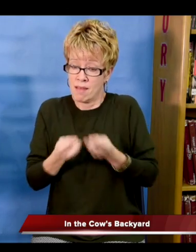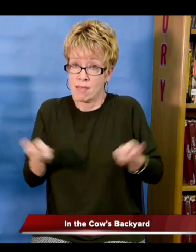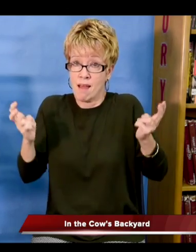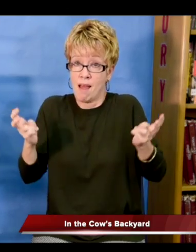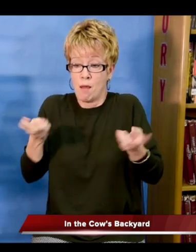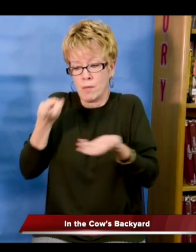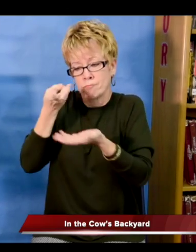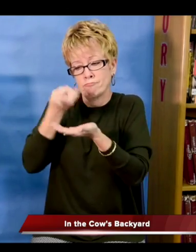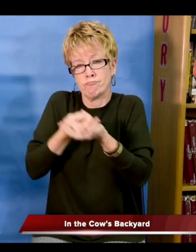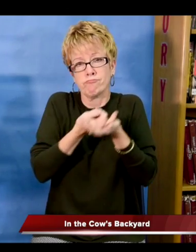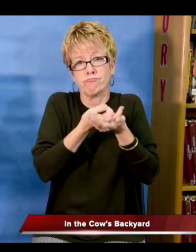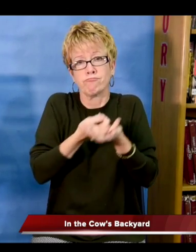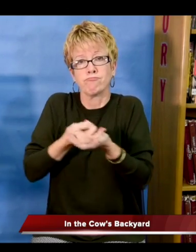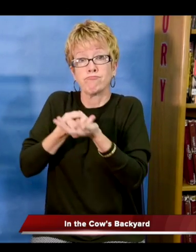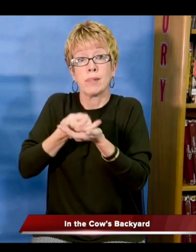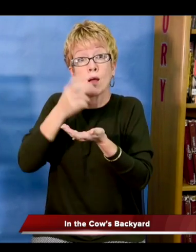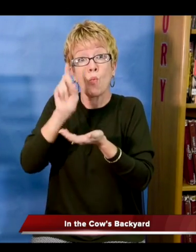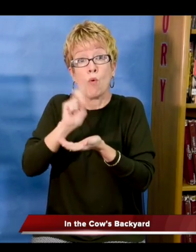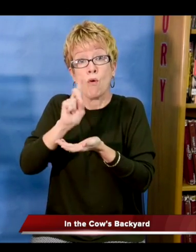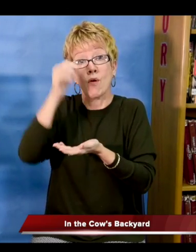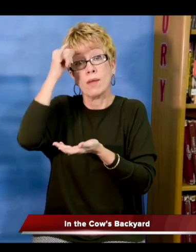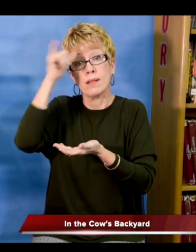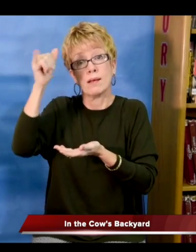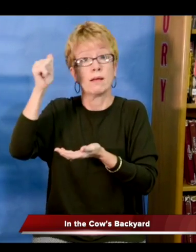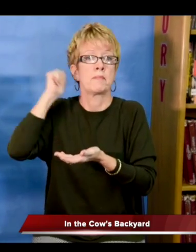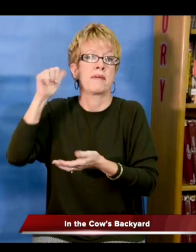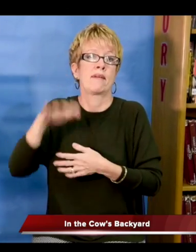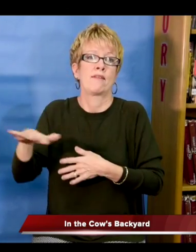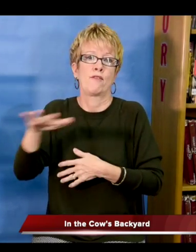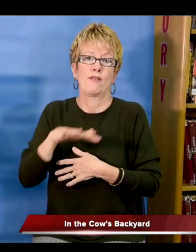hammock in the cow's backyard.